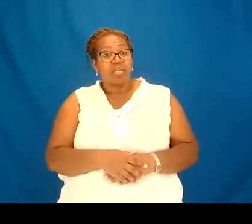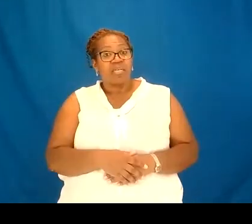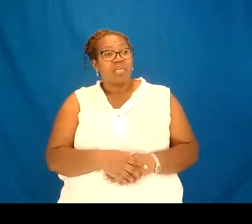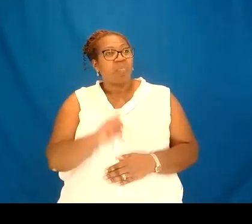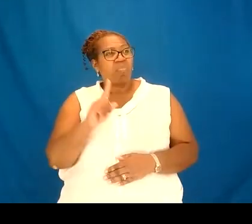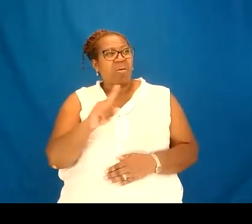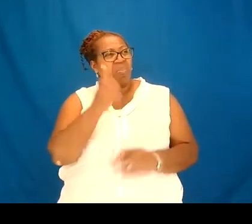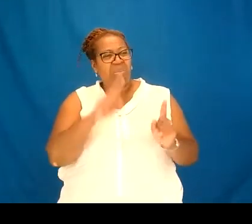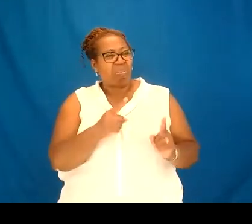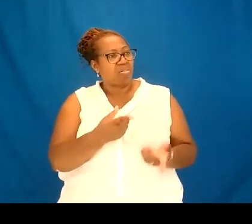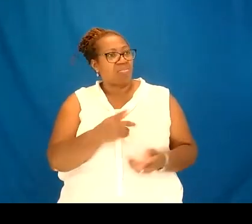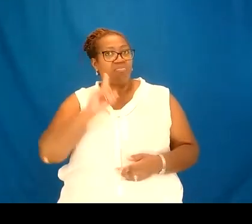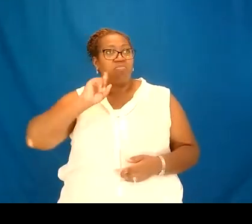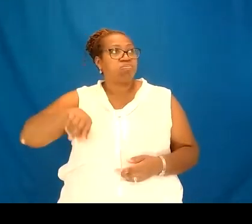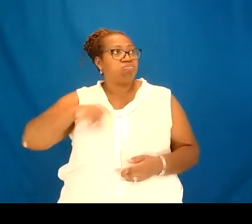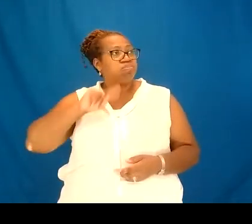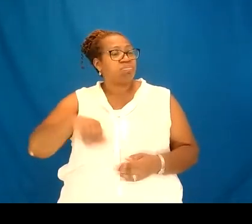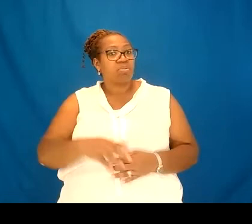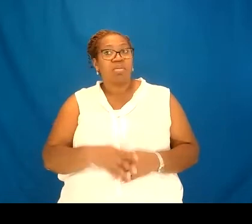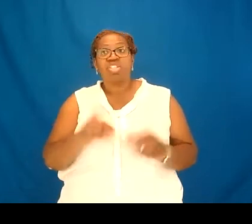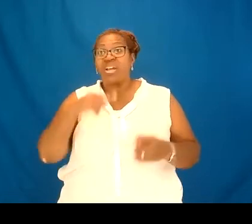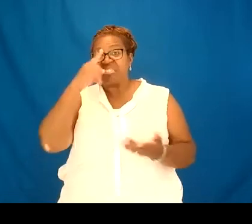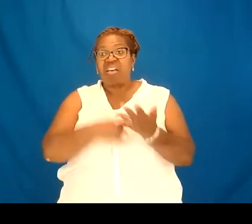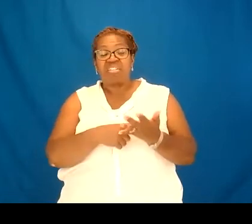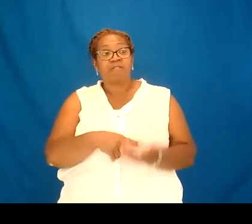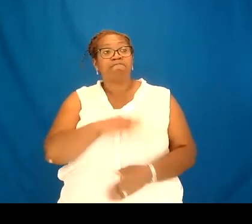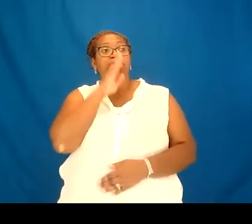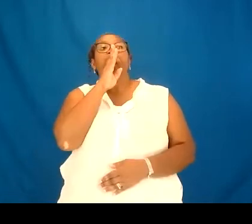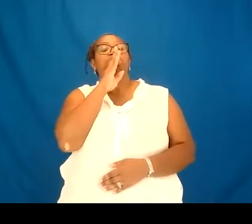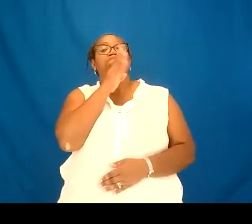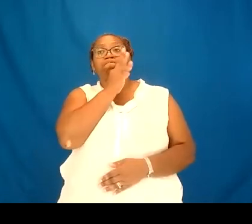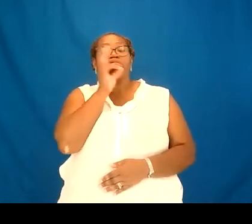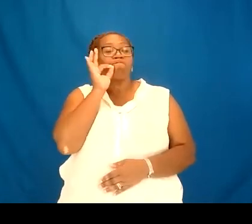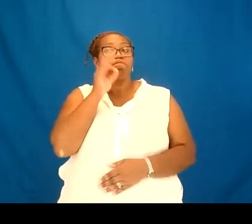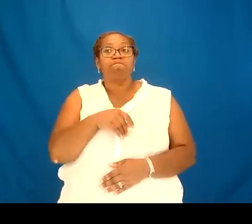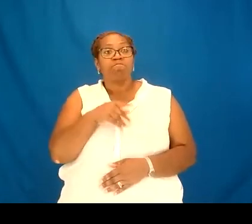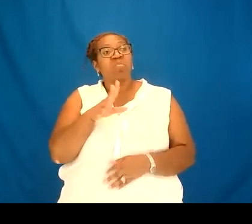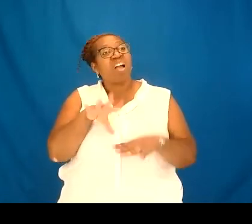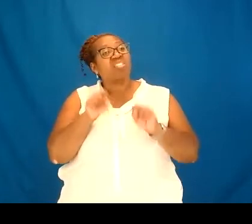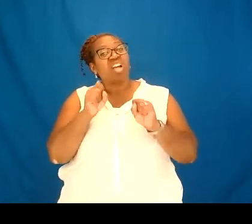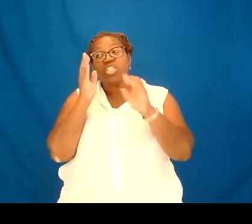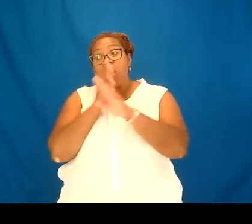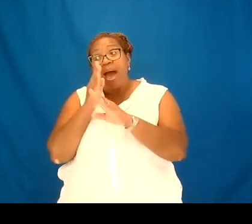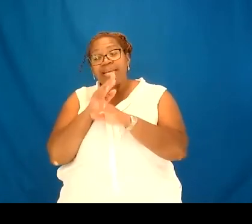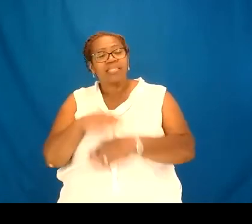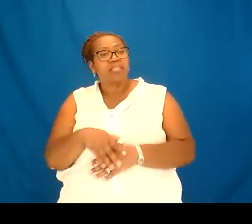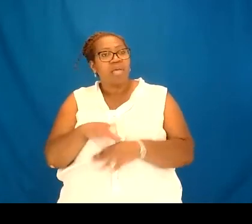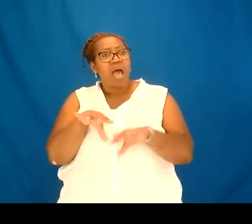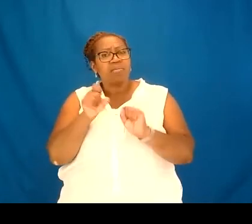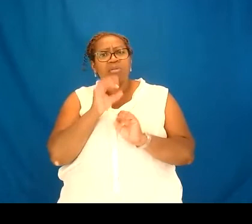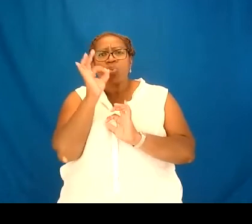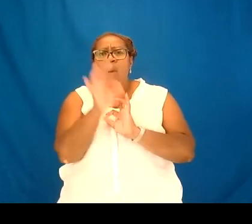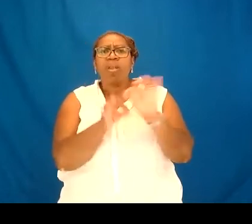spoken. And so I stopped speaking, and I started hiding. I started applying for only jobs where it